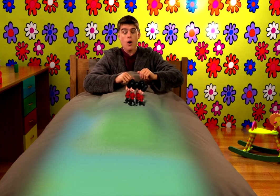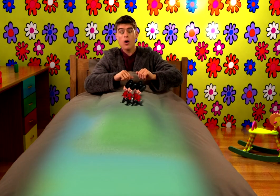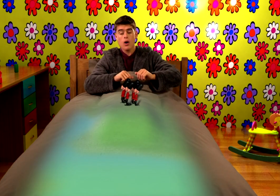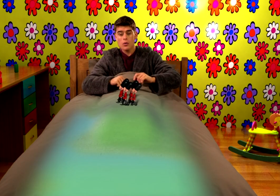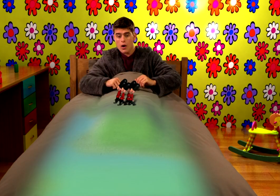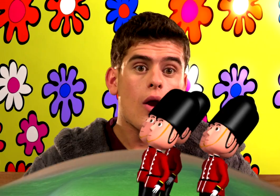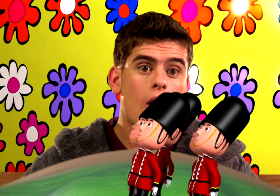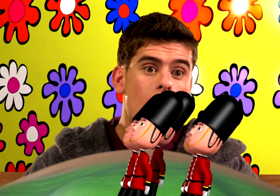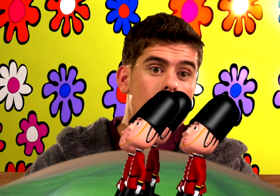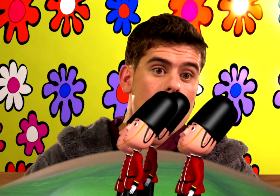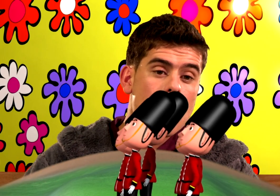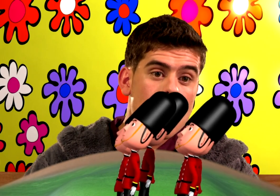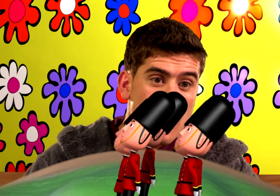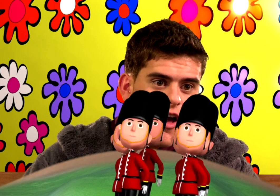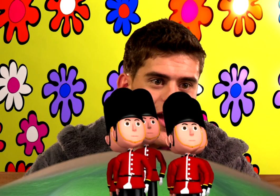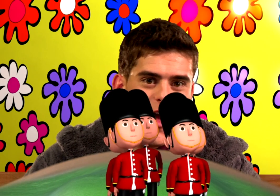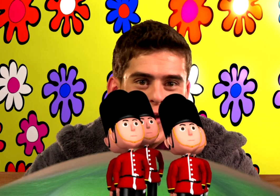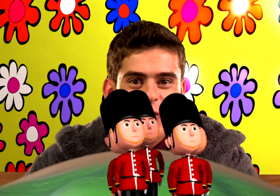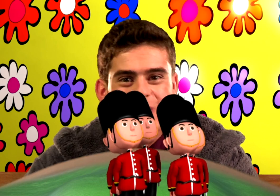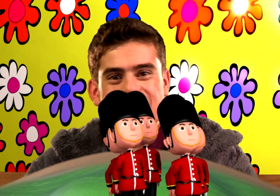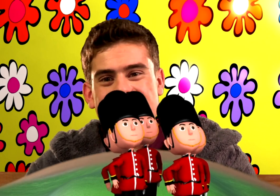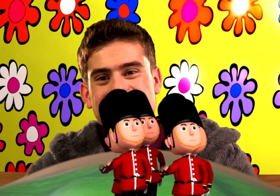Among the bedclothes, through the hills.